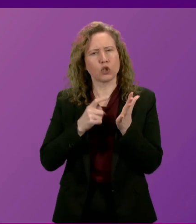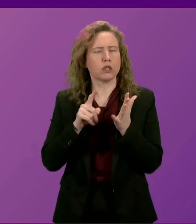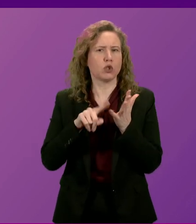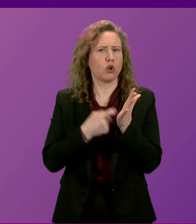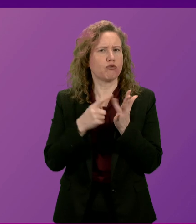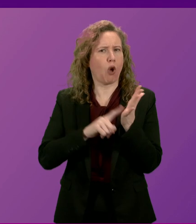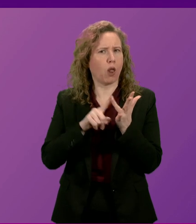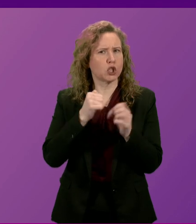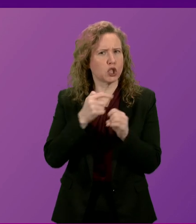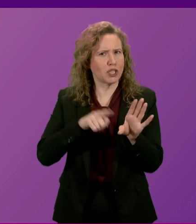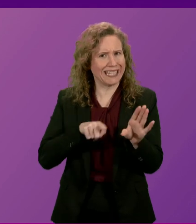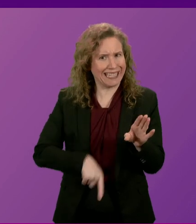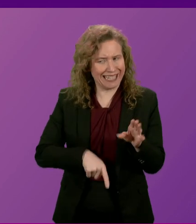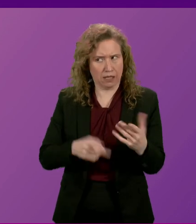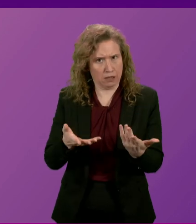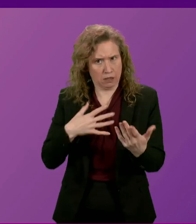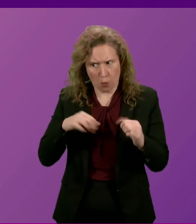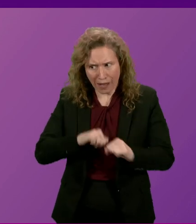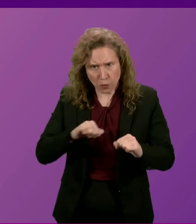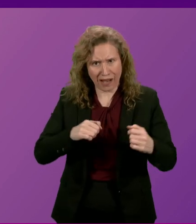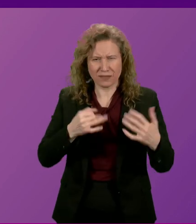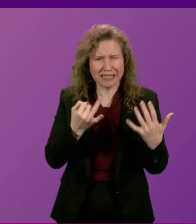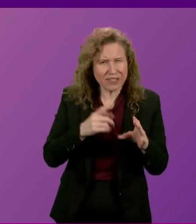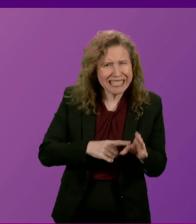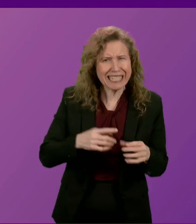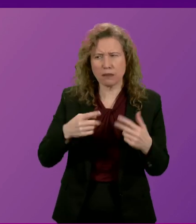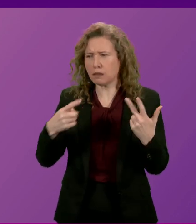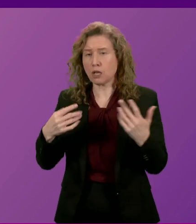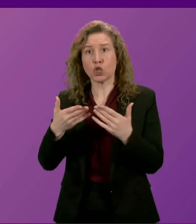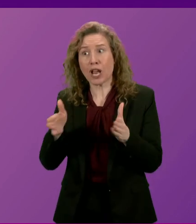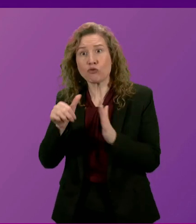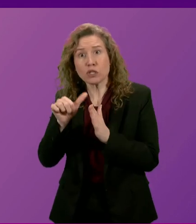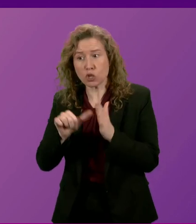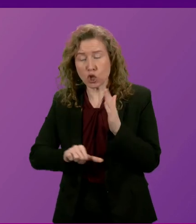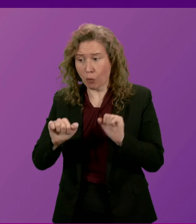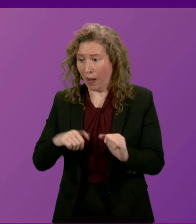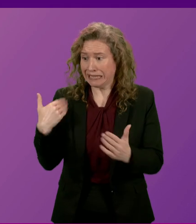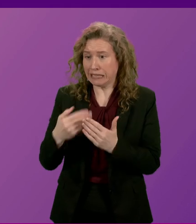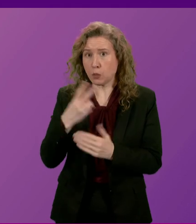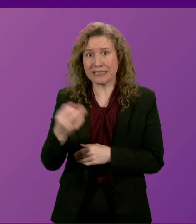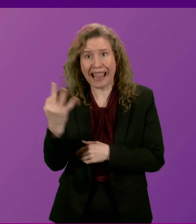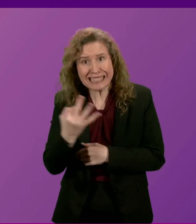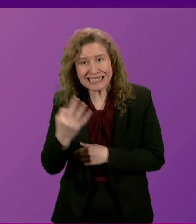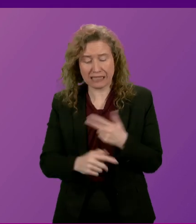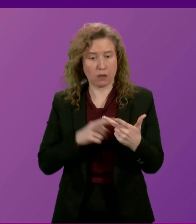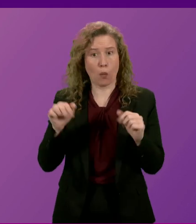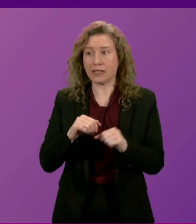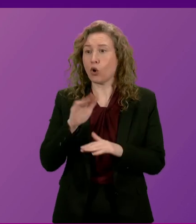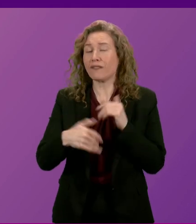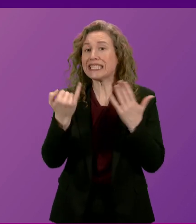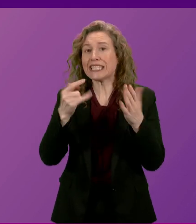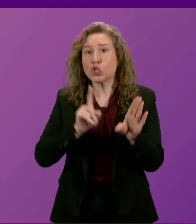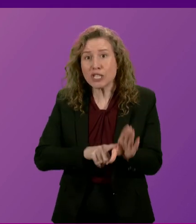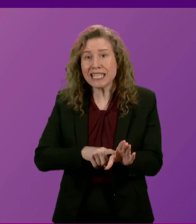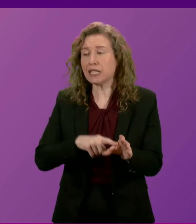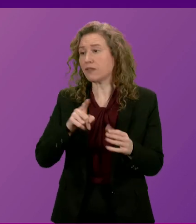2017, a 7-year wait, an ongoing wait for general surgery from 2018, over 6 years wait, and